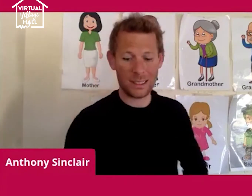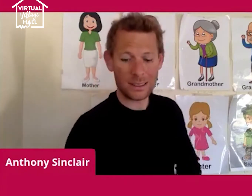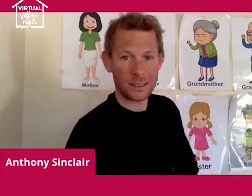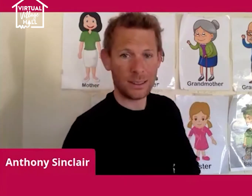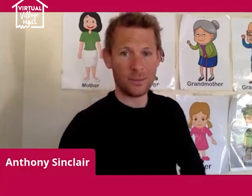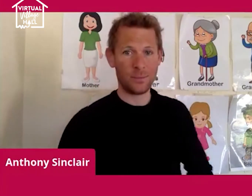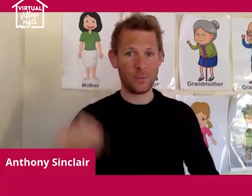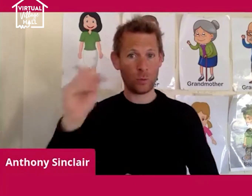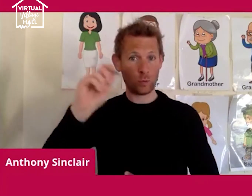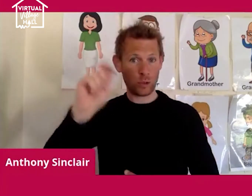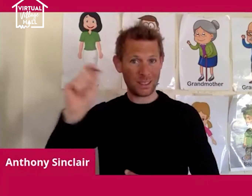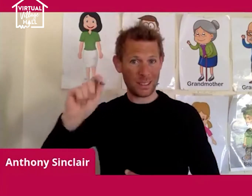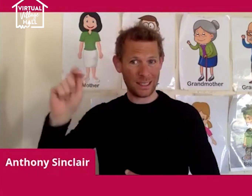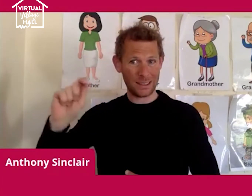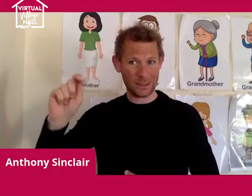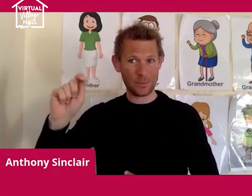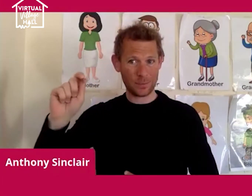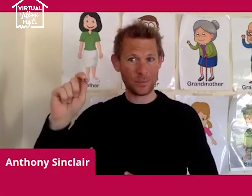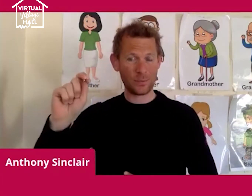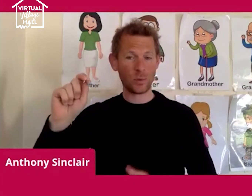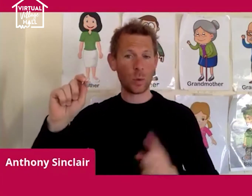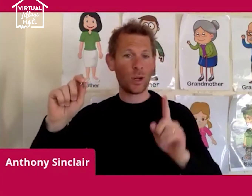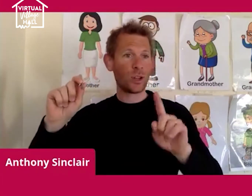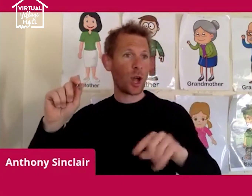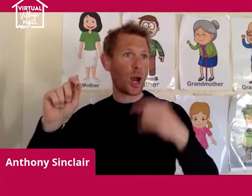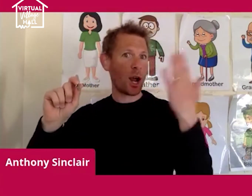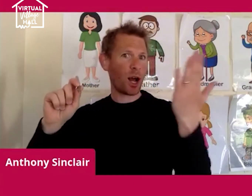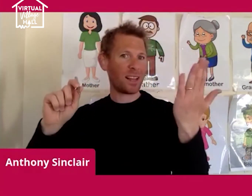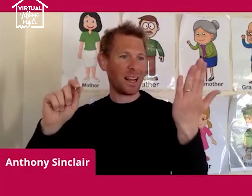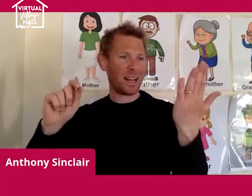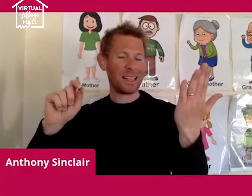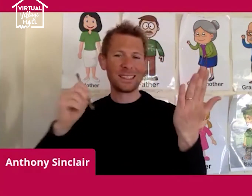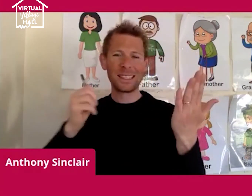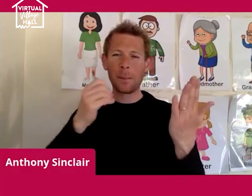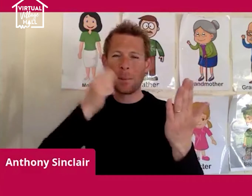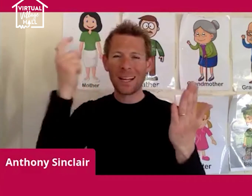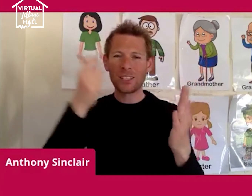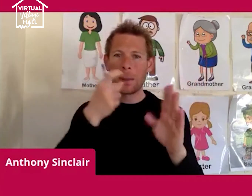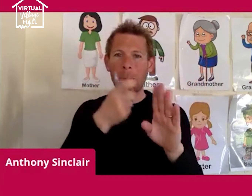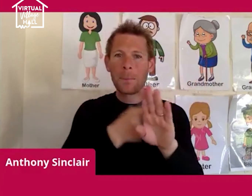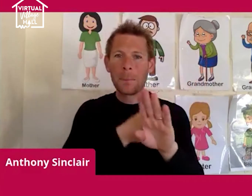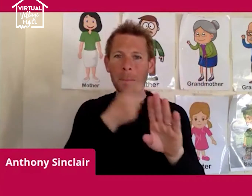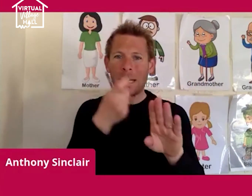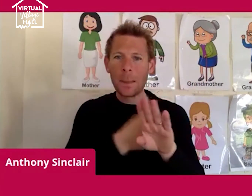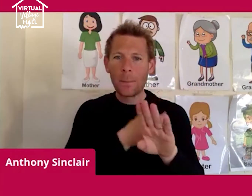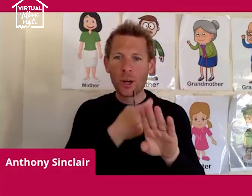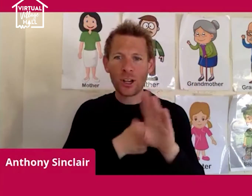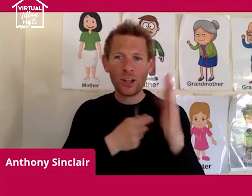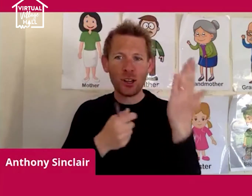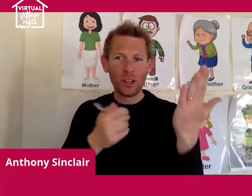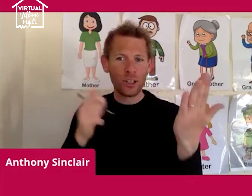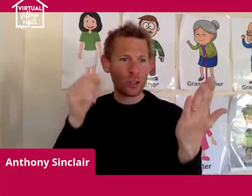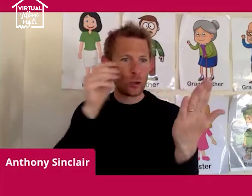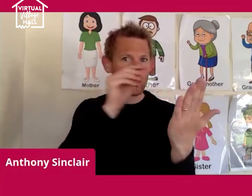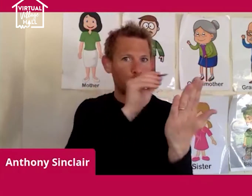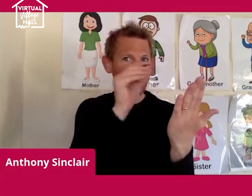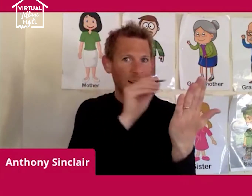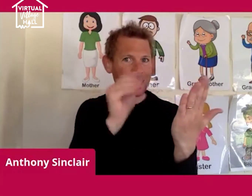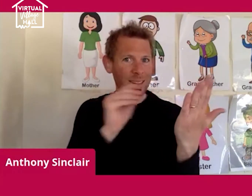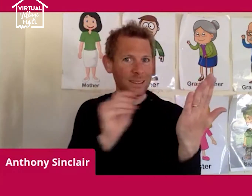am right-handed. I will hold the pen in my right hand. So the other hand becomes my paper. So if you imagine one